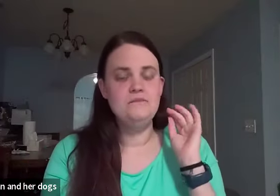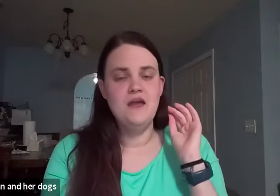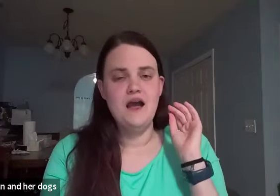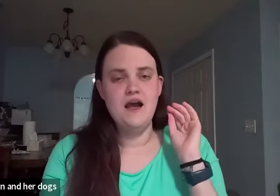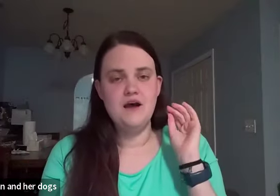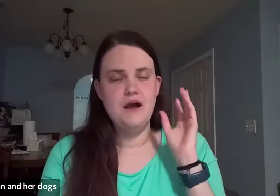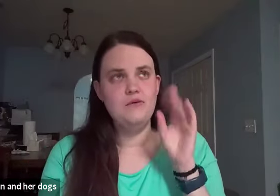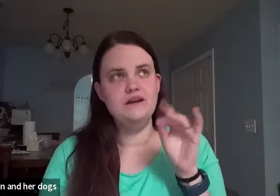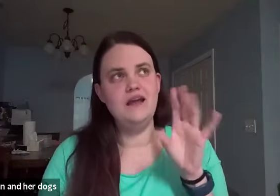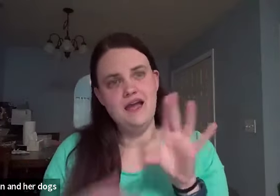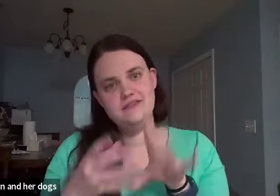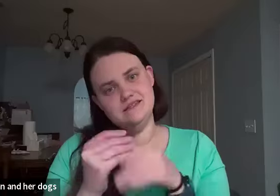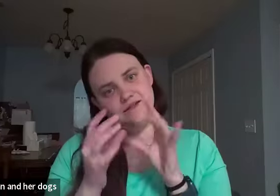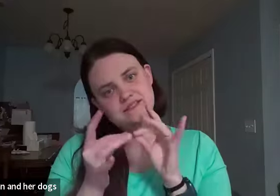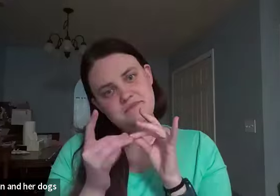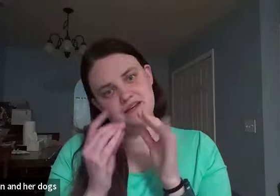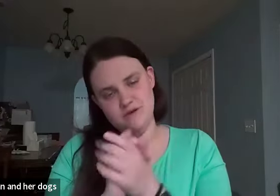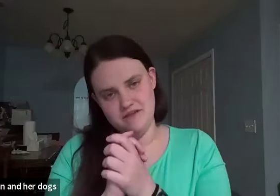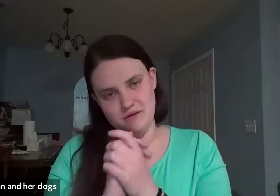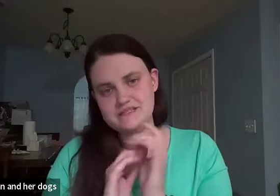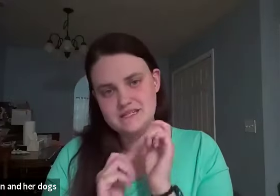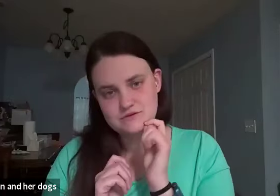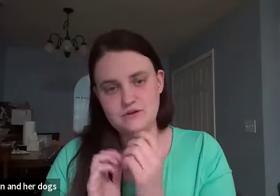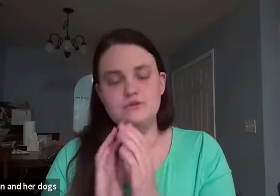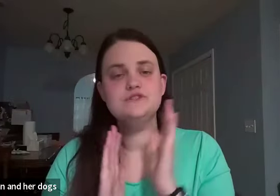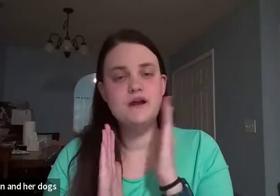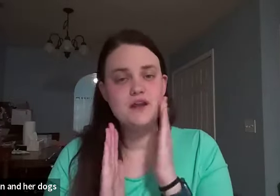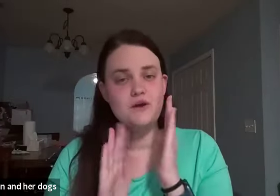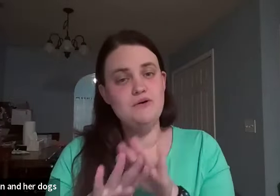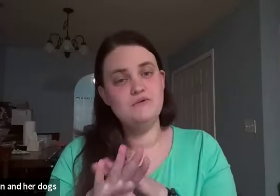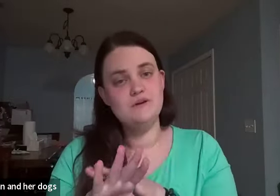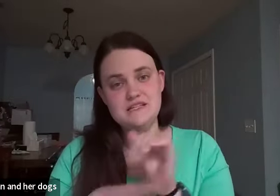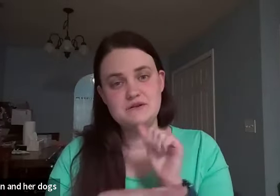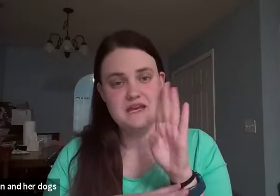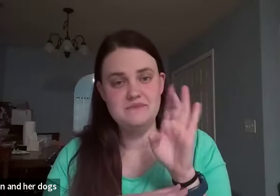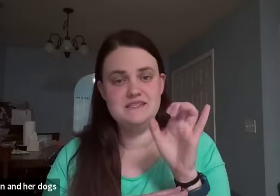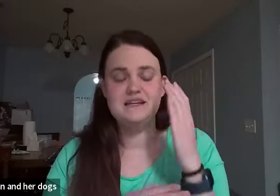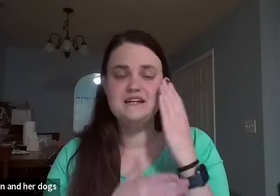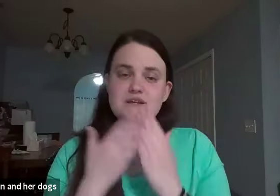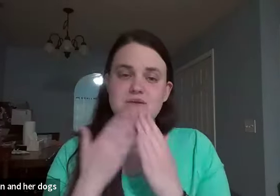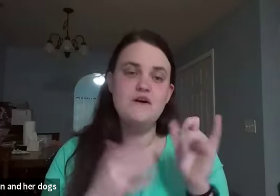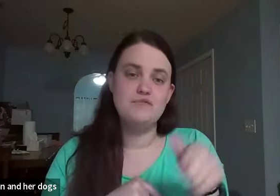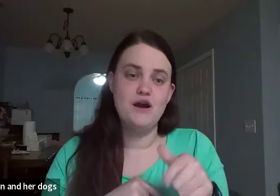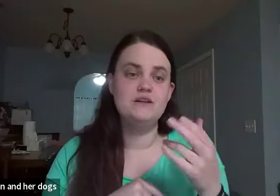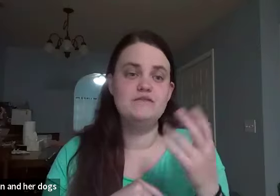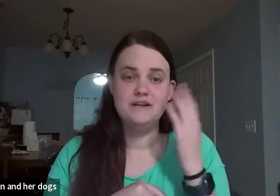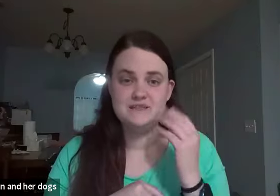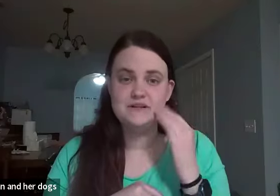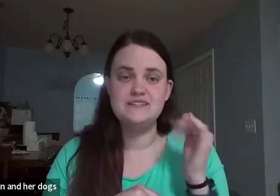So, I wanted to add this little tidbit as well that I always think is really cool. So I know we're going really slow with the ABCs, and I know some of y'all probably have already experienced